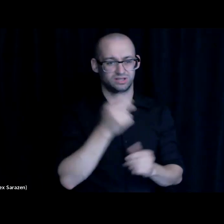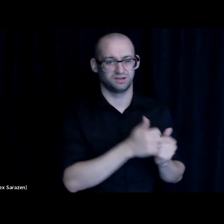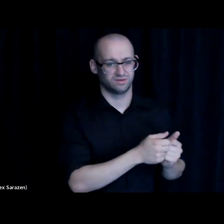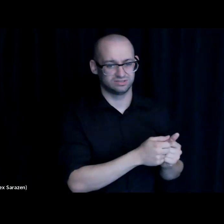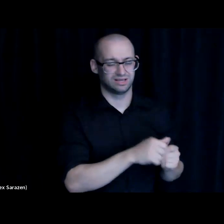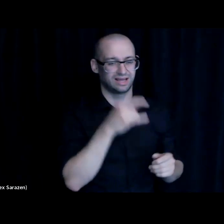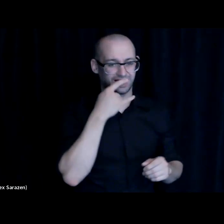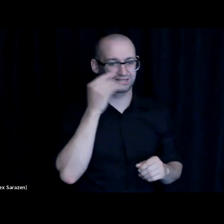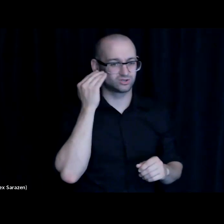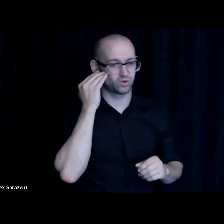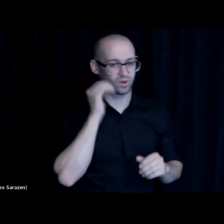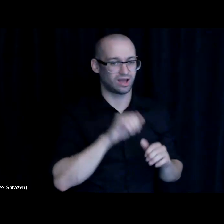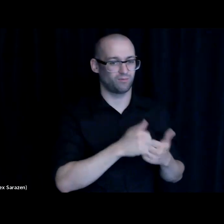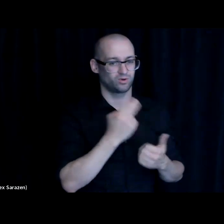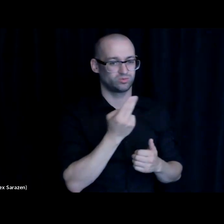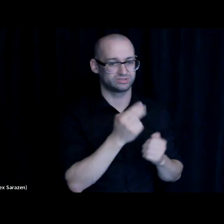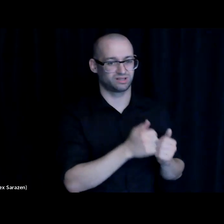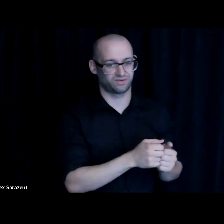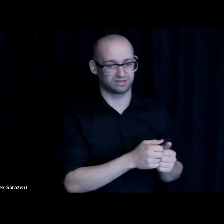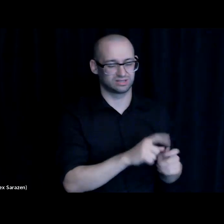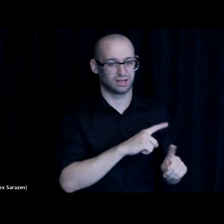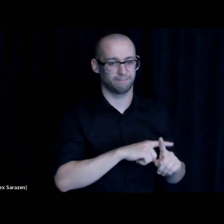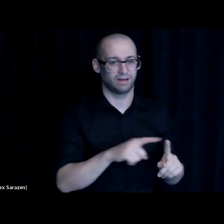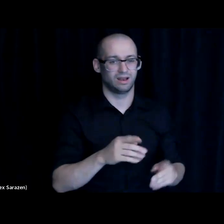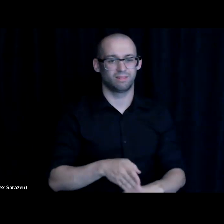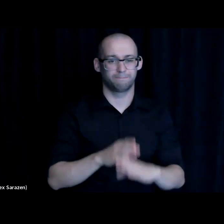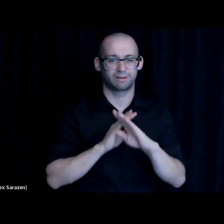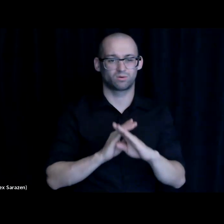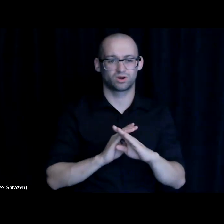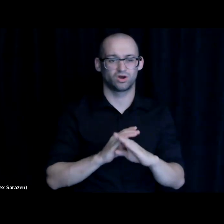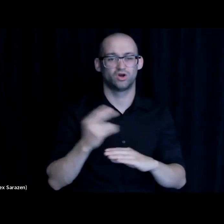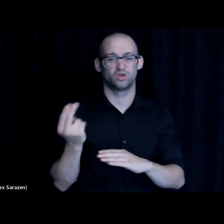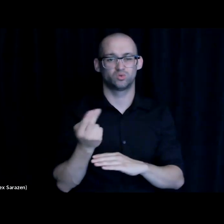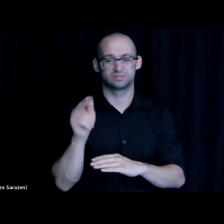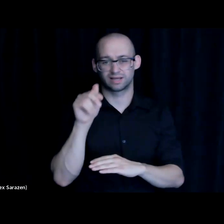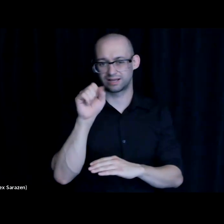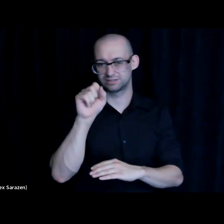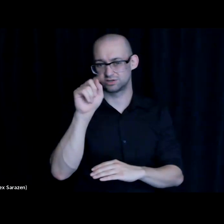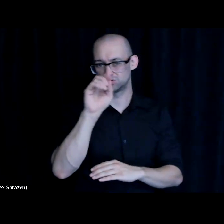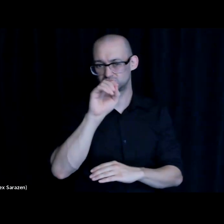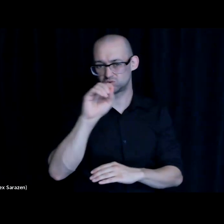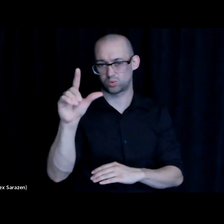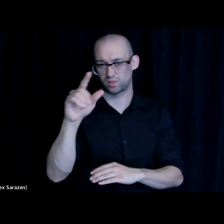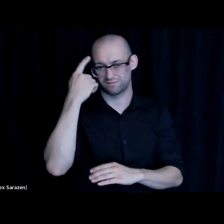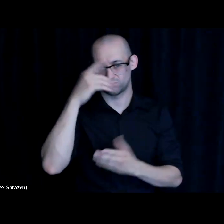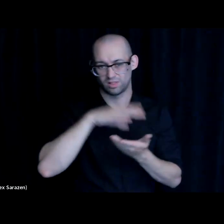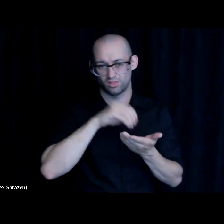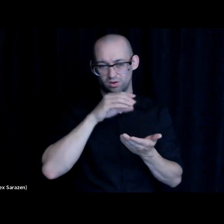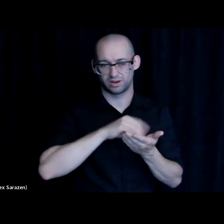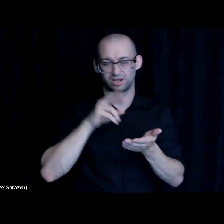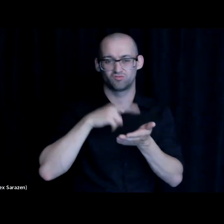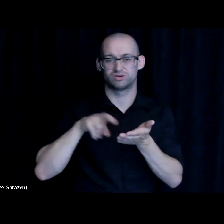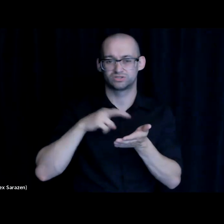use devices, but we find that there is a barrier to using devices as a tool for learning, research, and